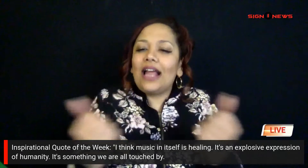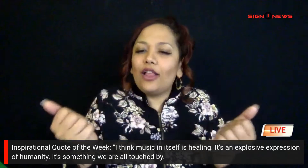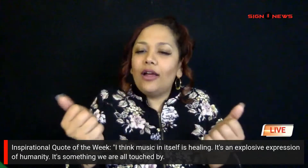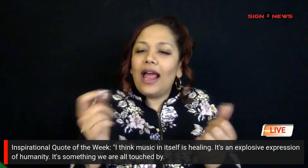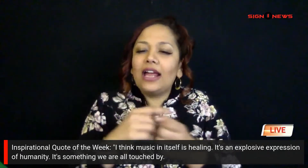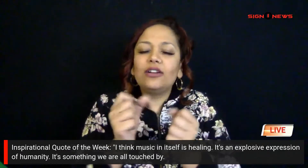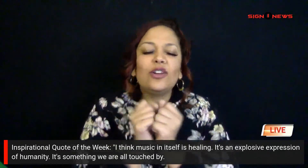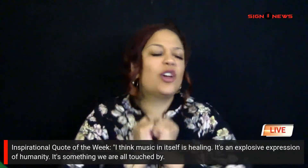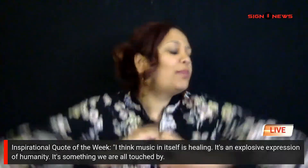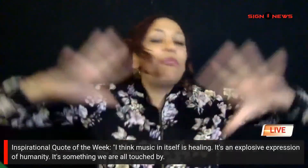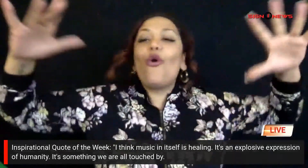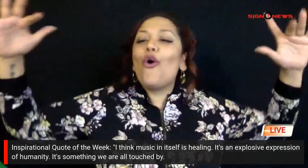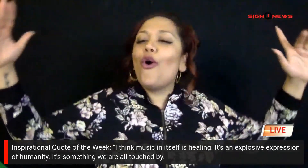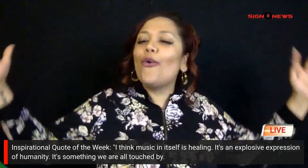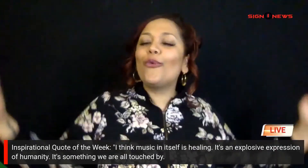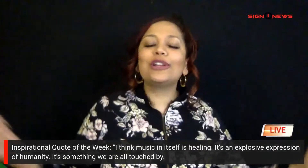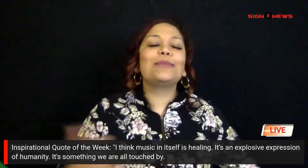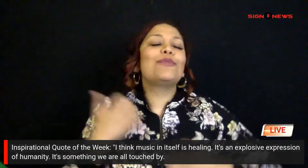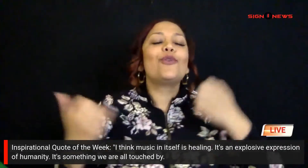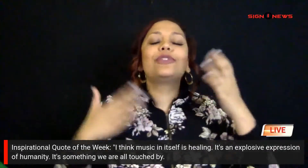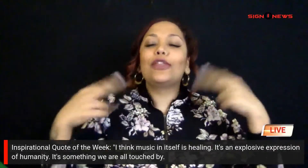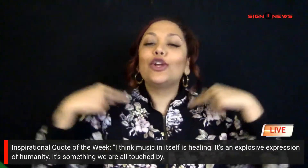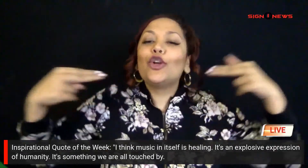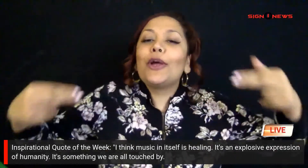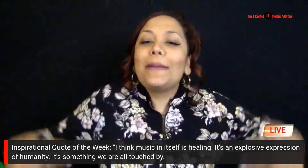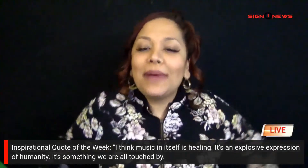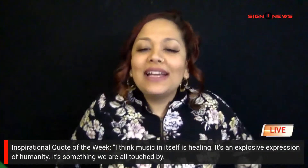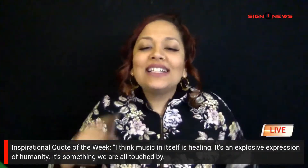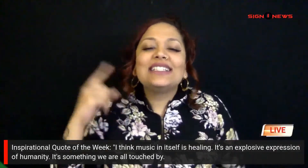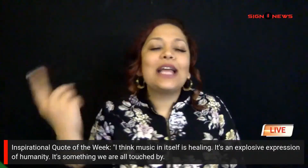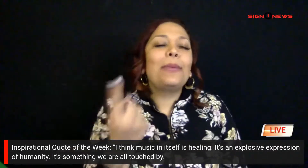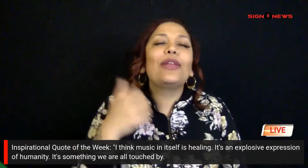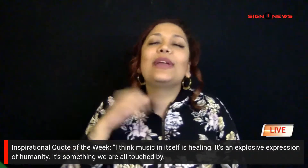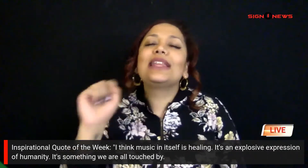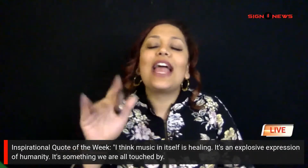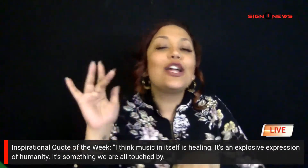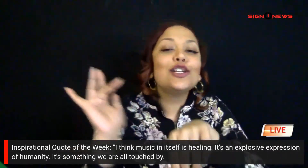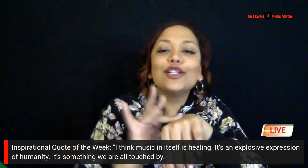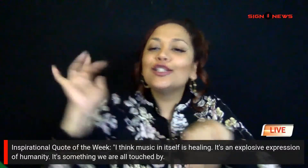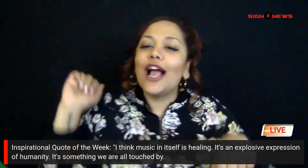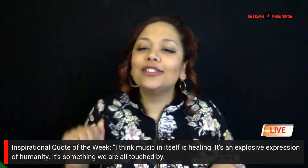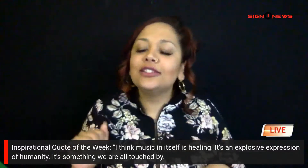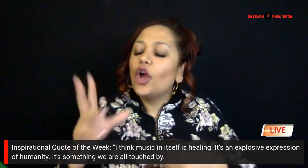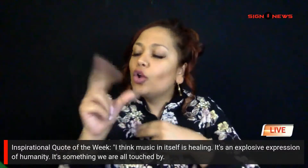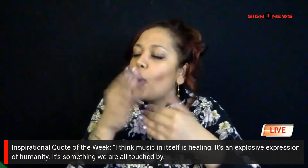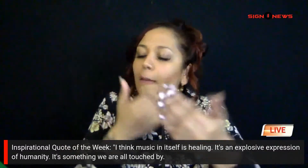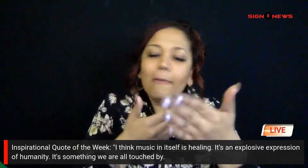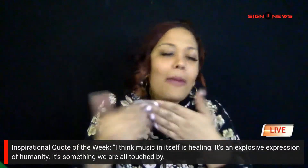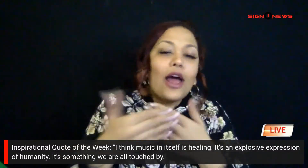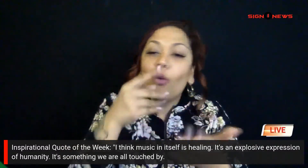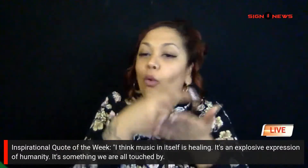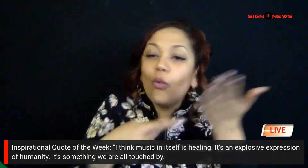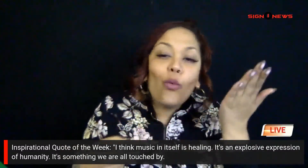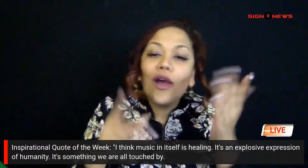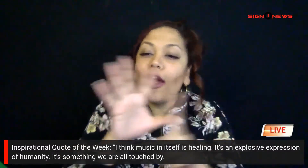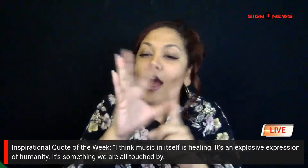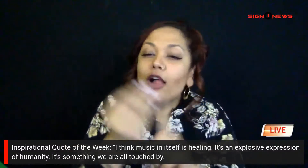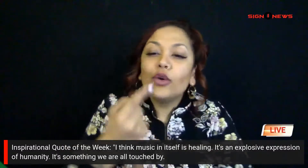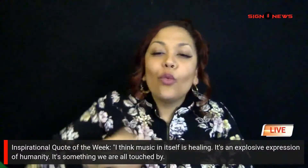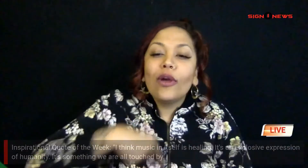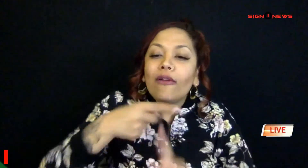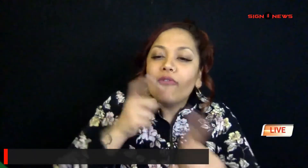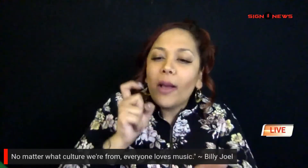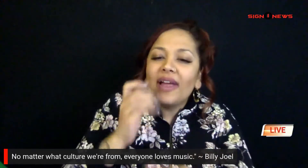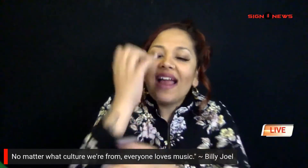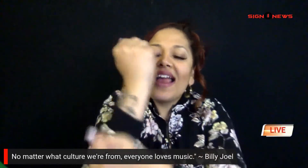I think music in itself is healing. It's an explosive expression of humanity. It's something